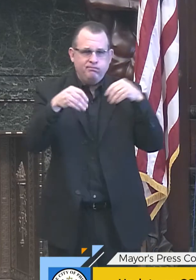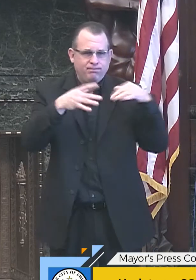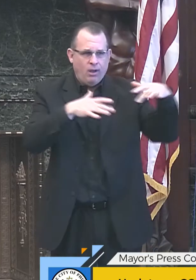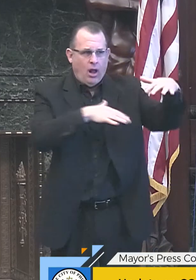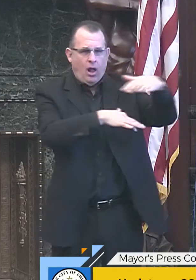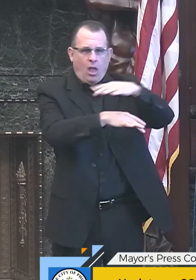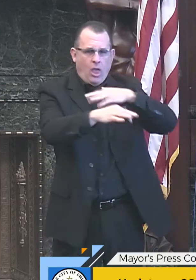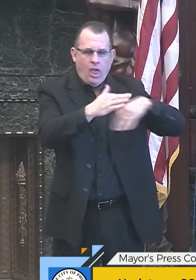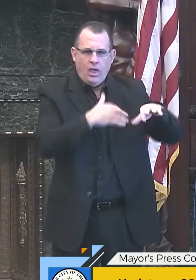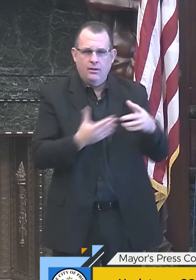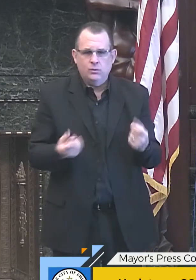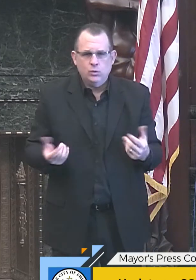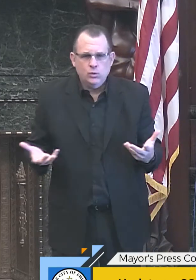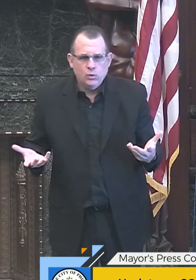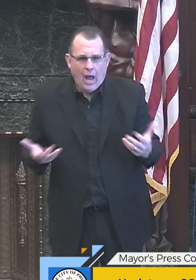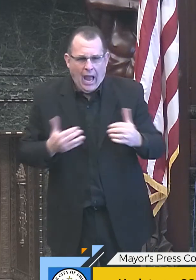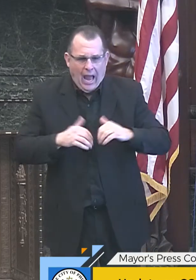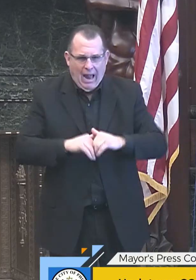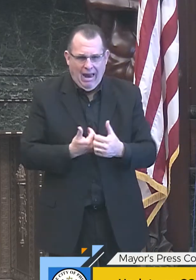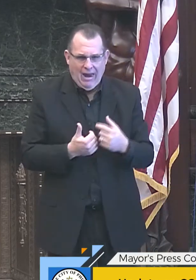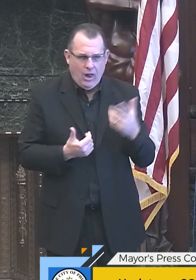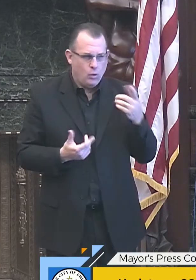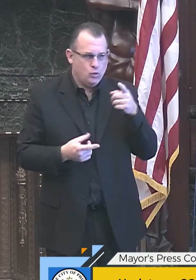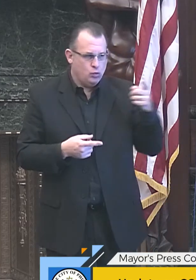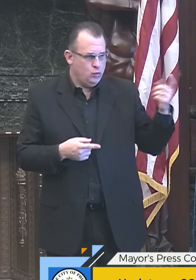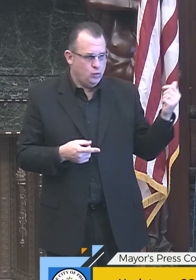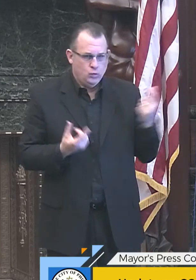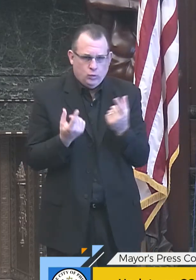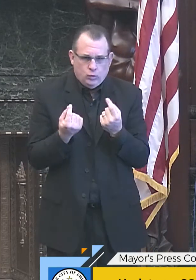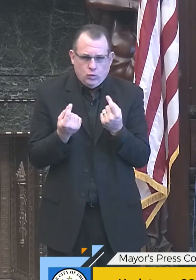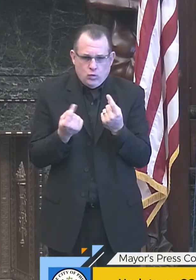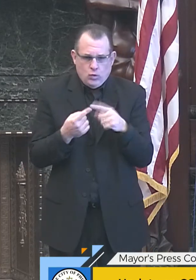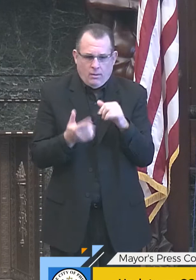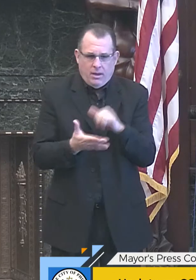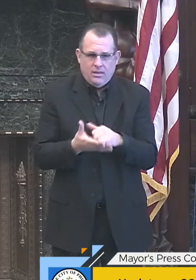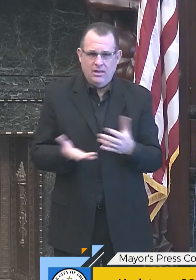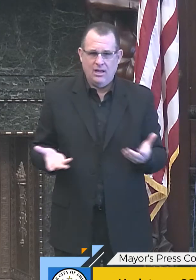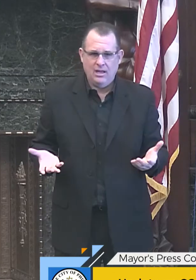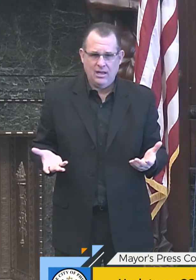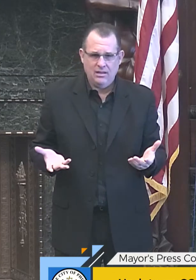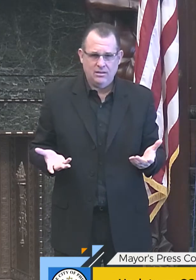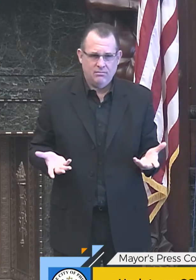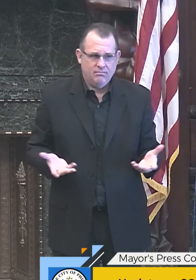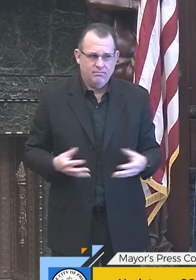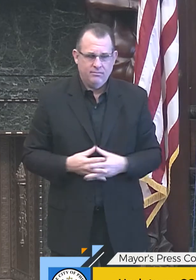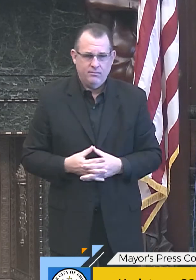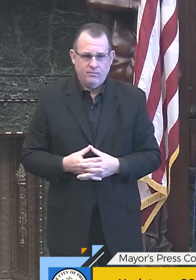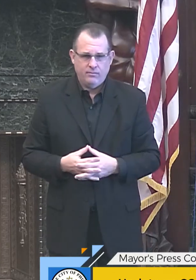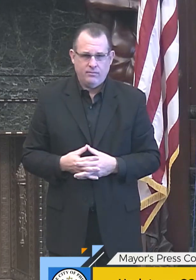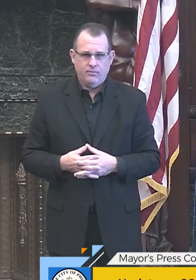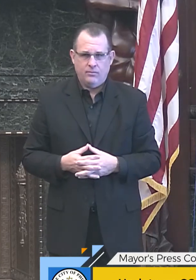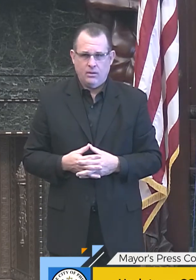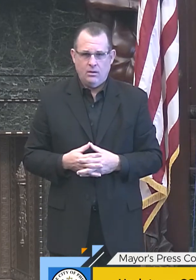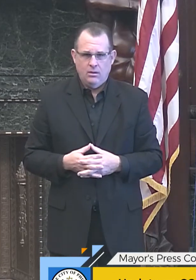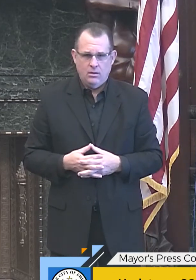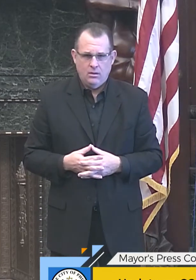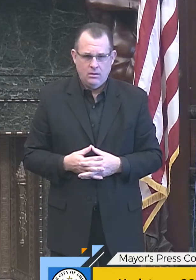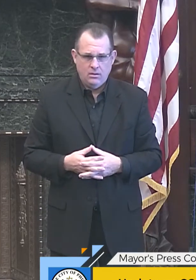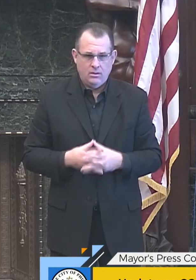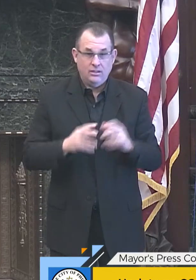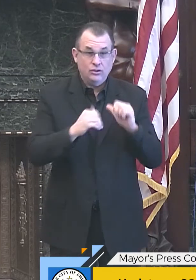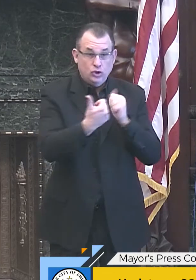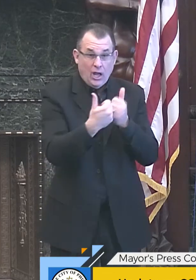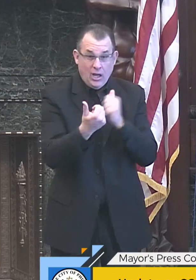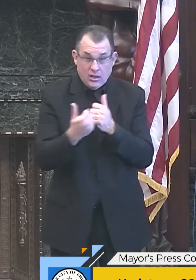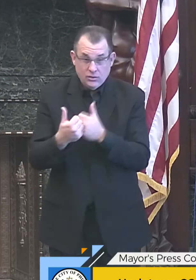deal with, but how are you interfacing those two problems? The challenges of dealing in Kensington aren't